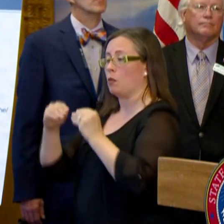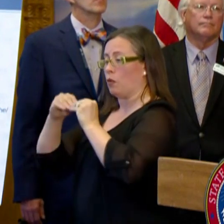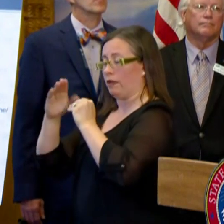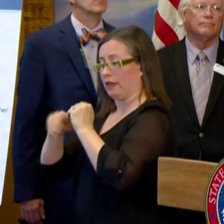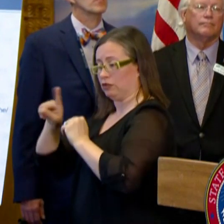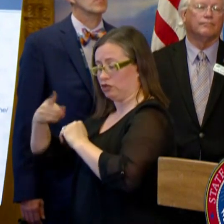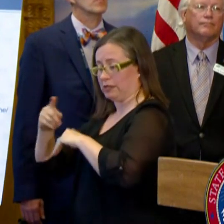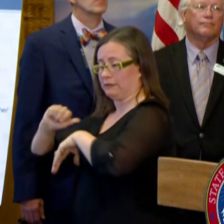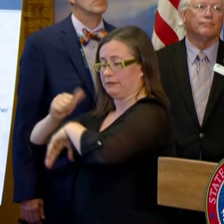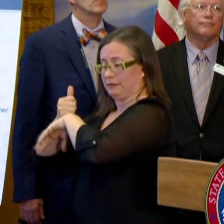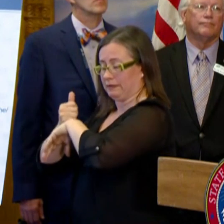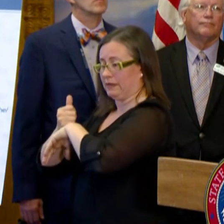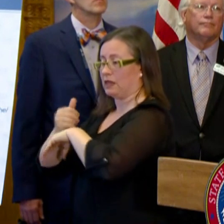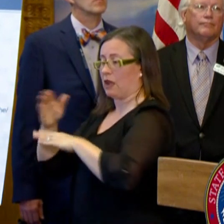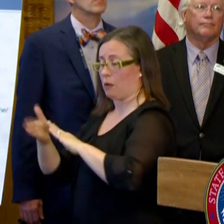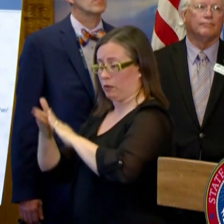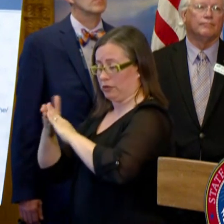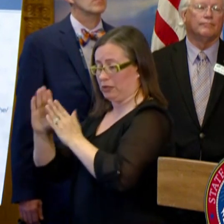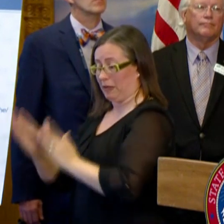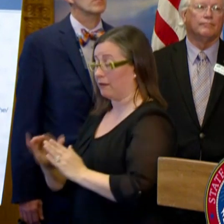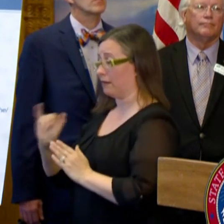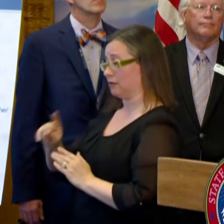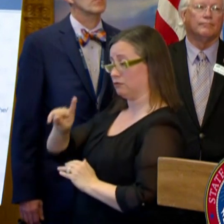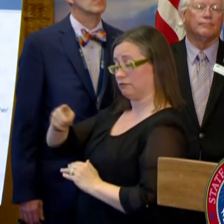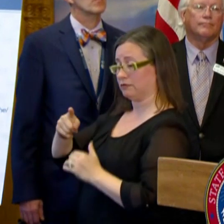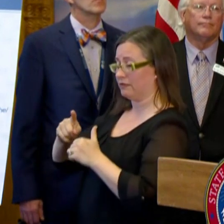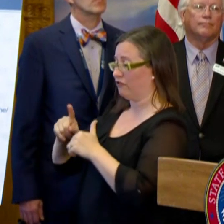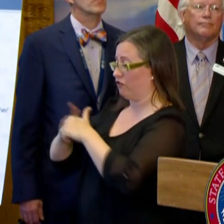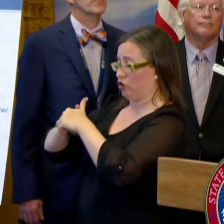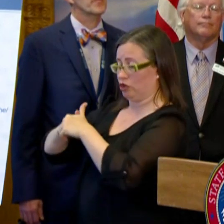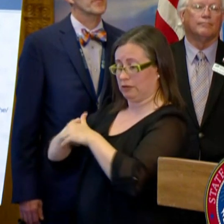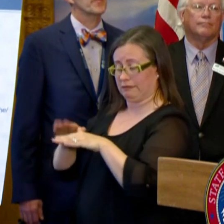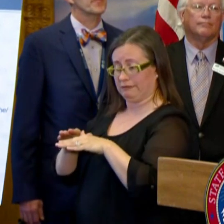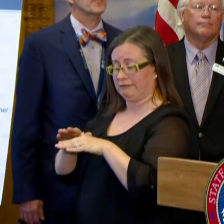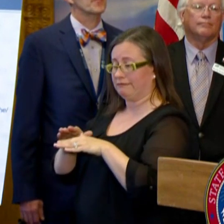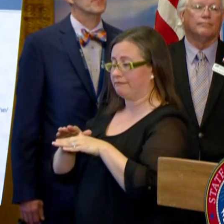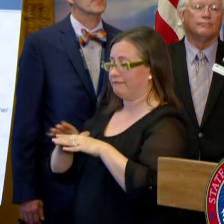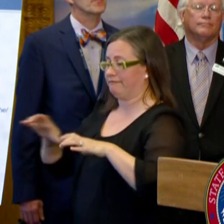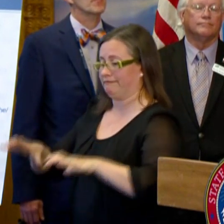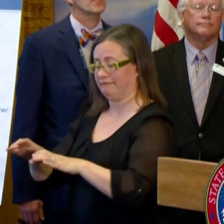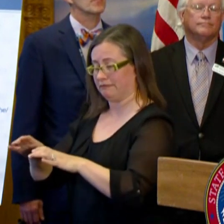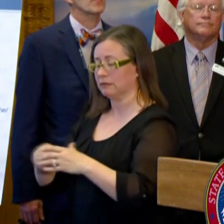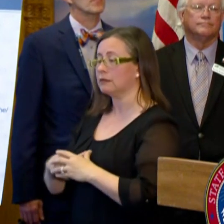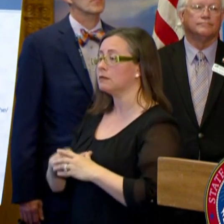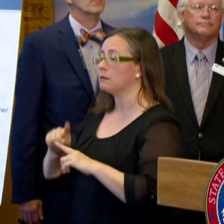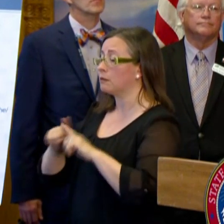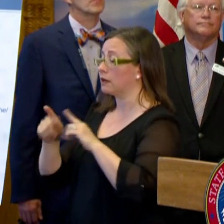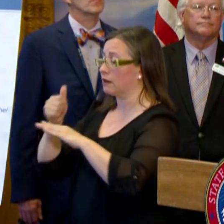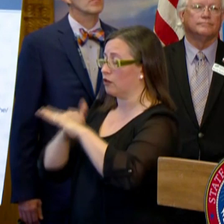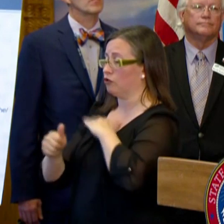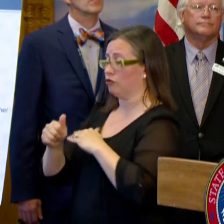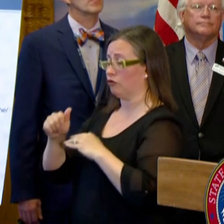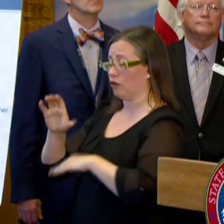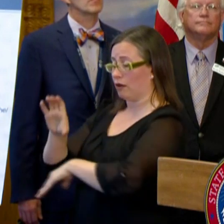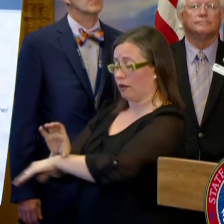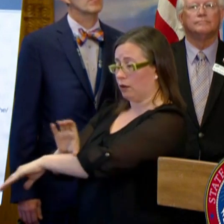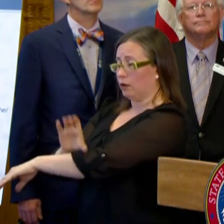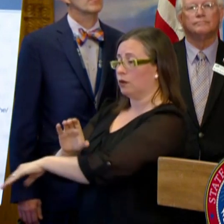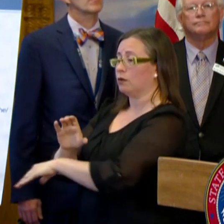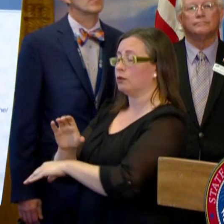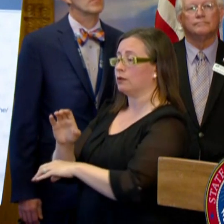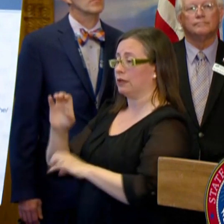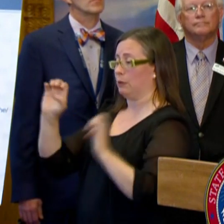Operations Plan. Again, that's the first step that provides for the interagency coordination. But under the Colorado Disaster Emergency